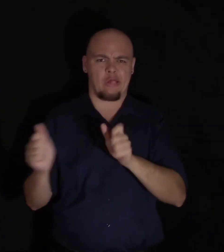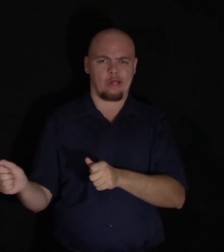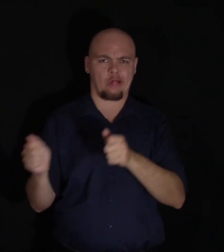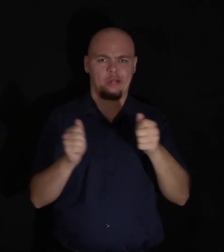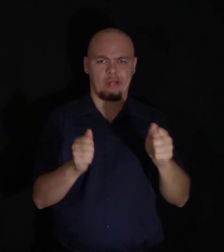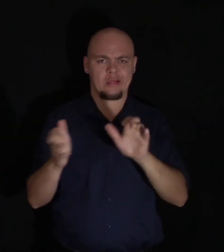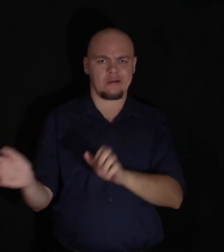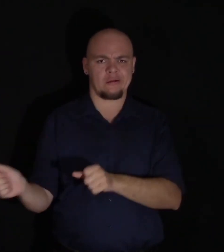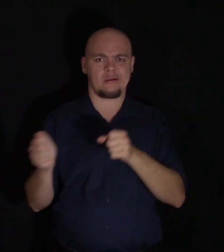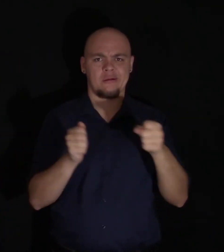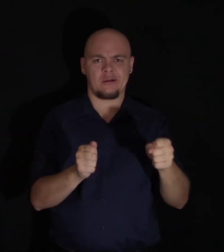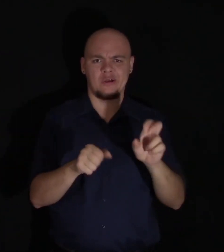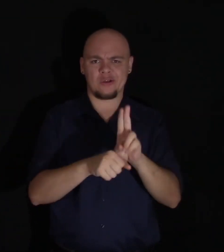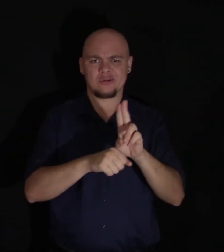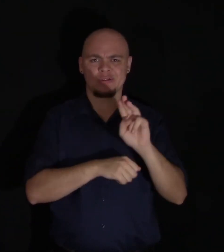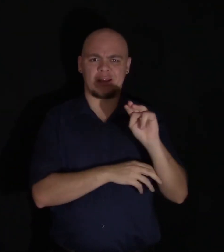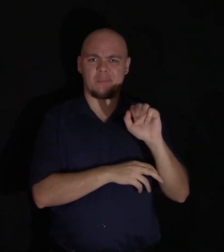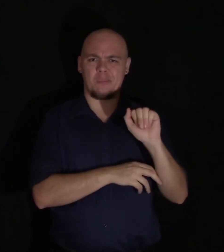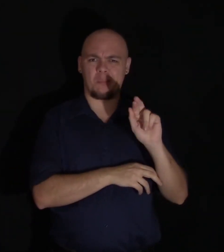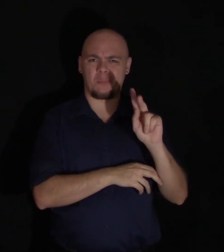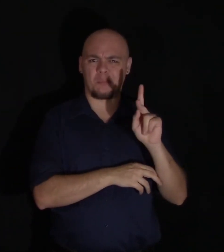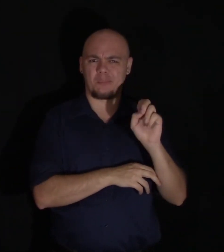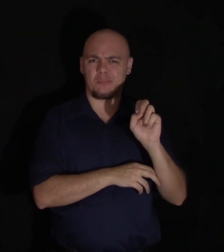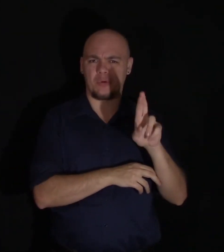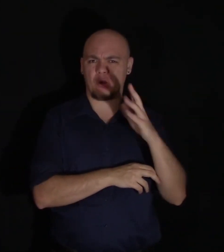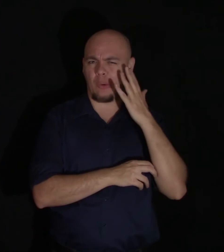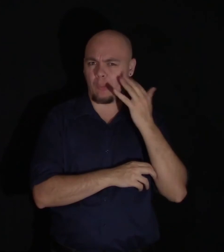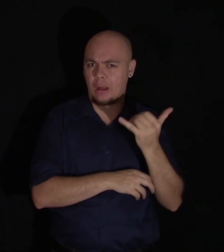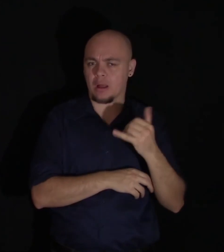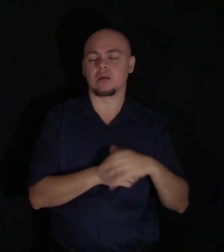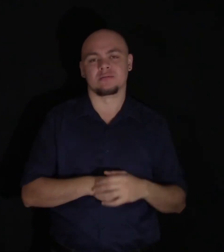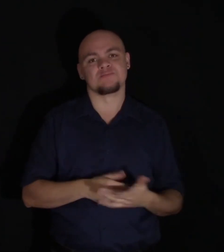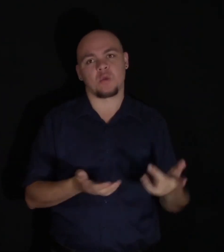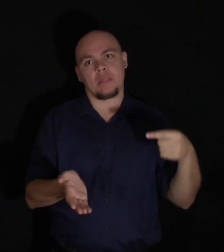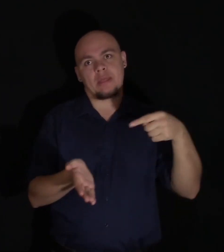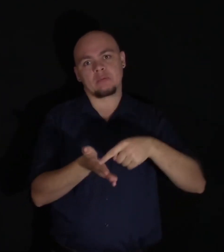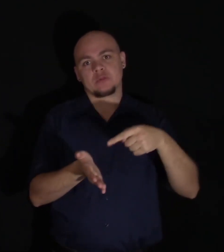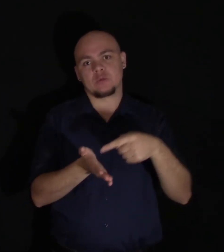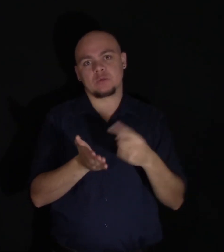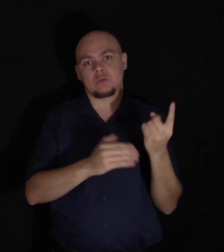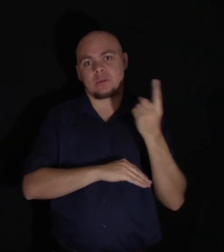that she wrote with a marker? Well, there was a deadline.